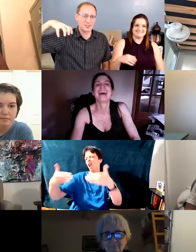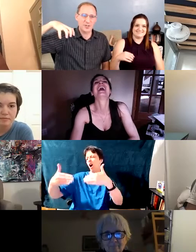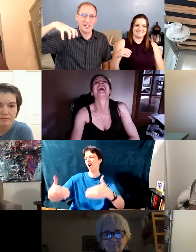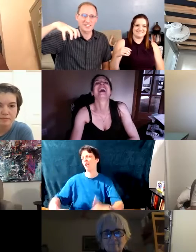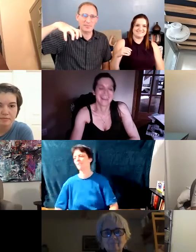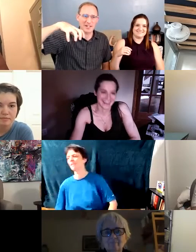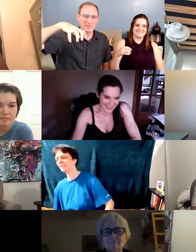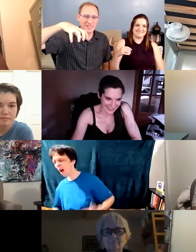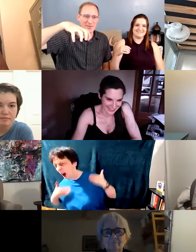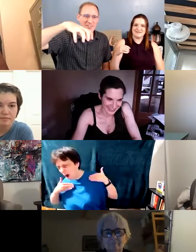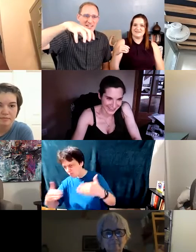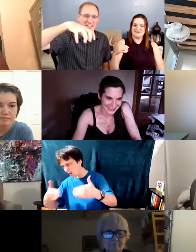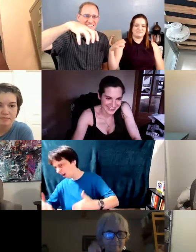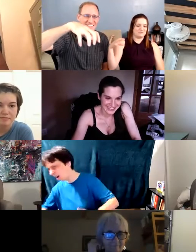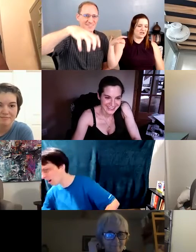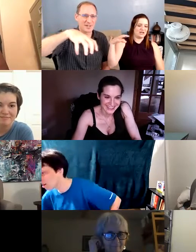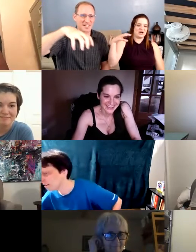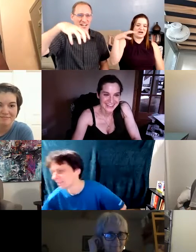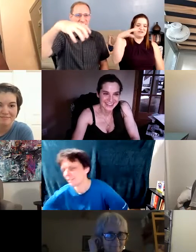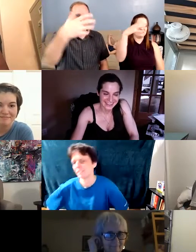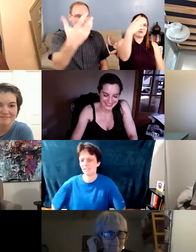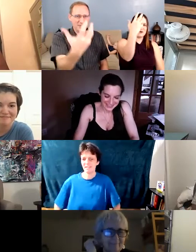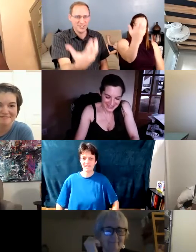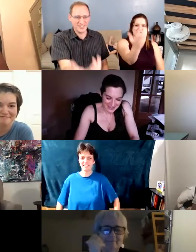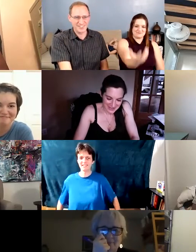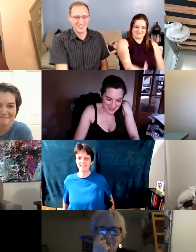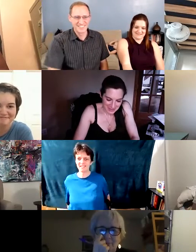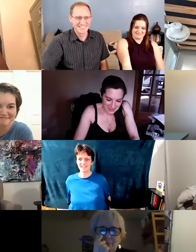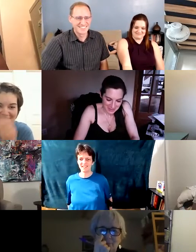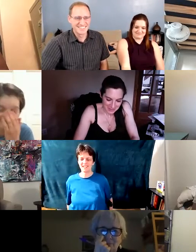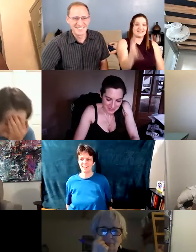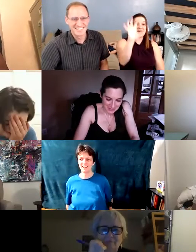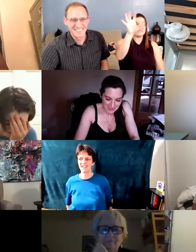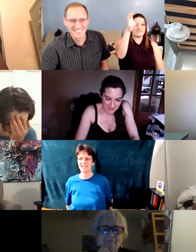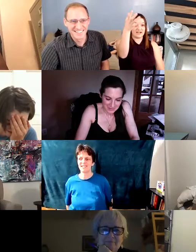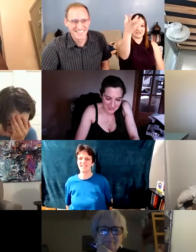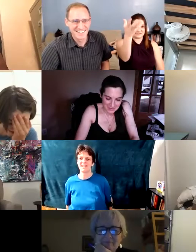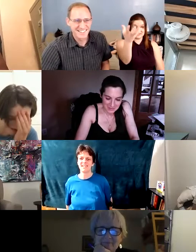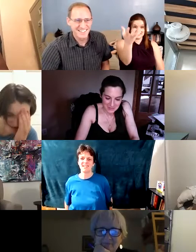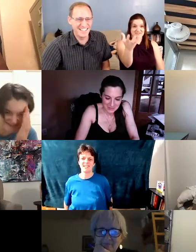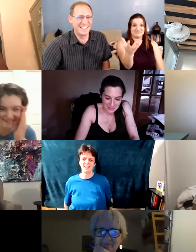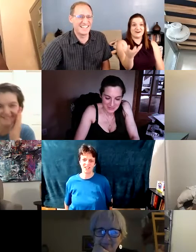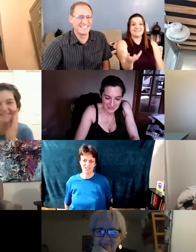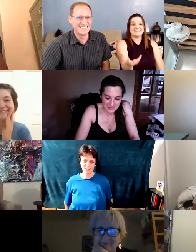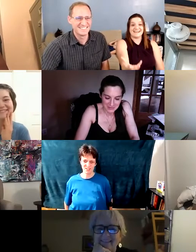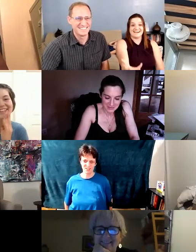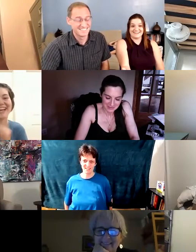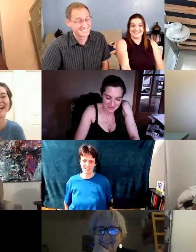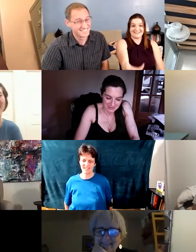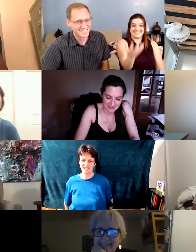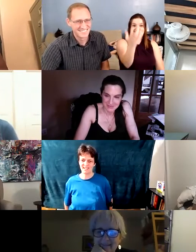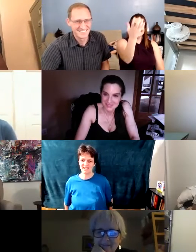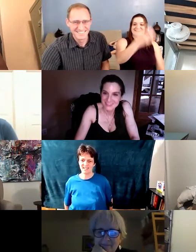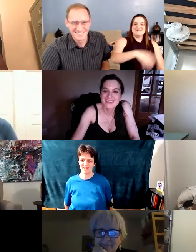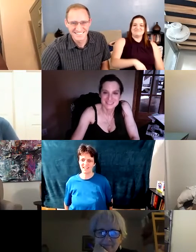like, oh, sharp rocks at the bottom? Yeah, most likely. Bring it on. Woo! Yep. Classifiers. Falling down. There